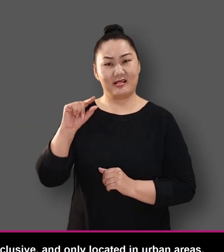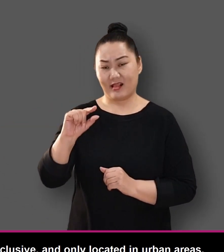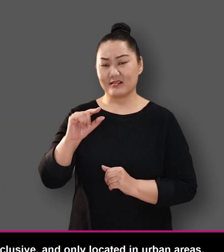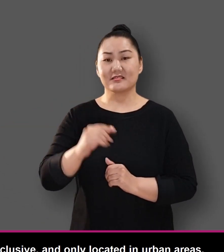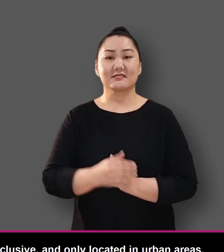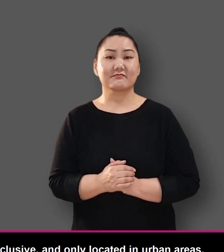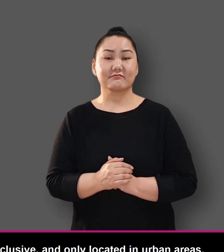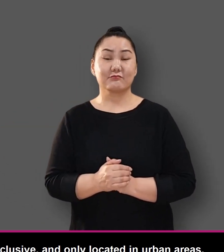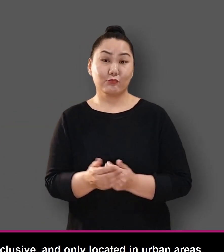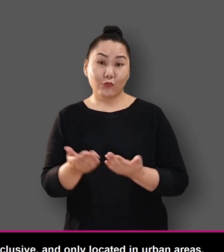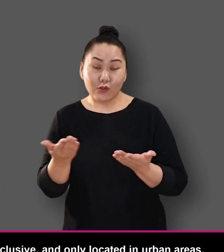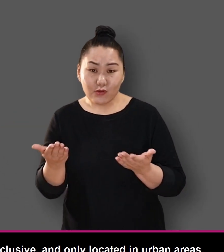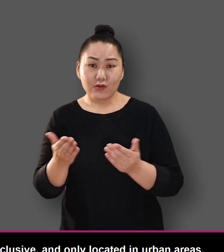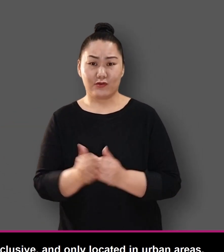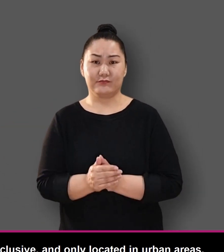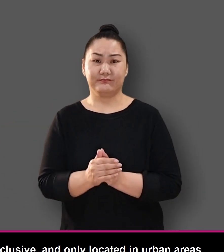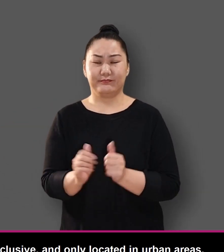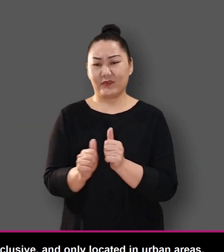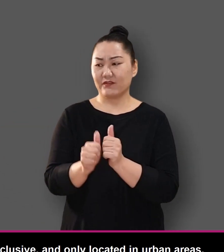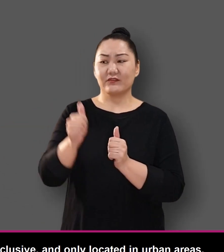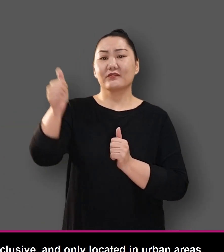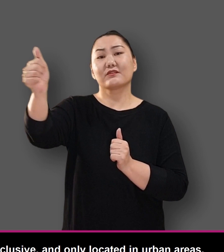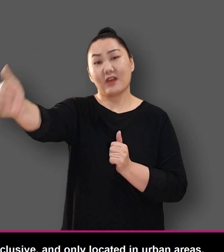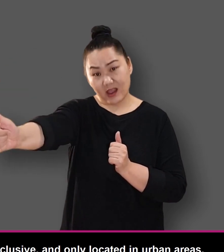and only located in urban areas.